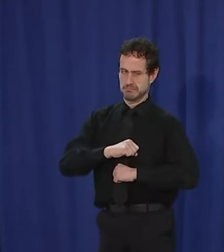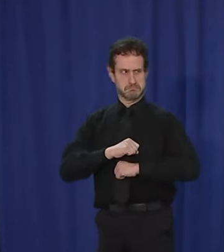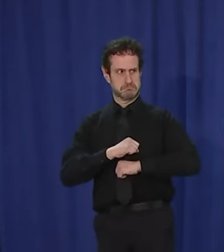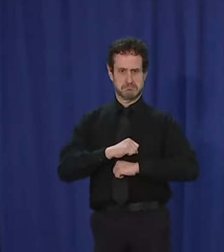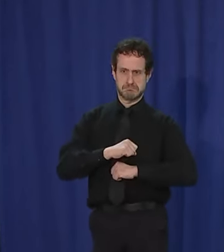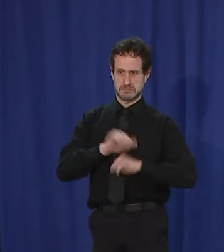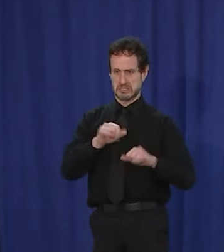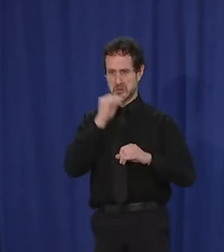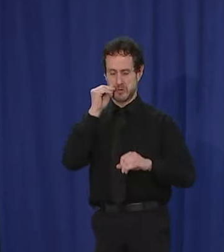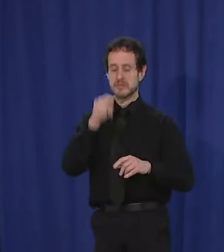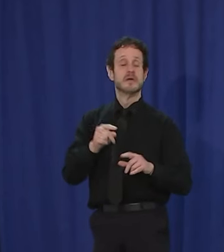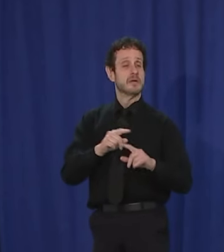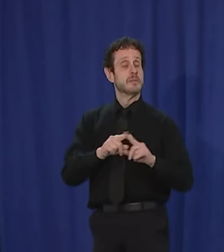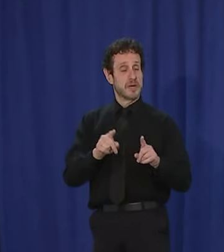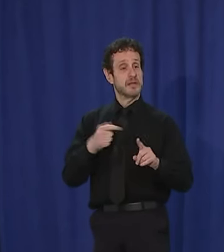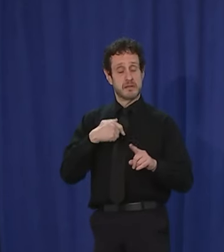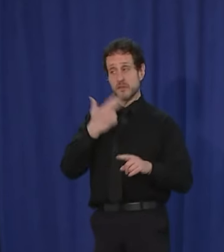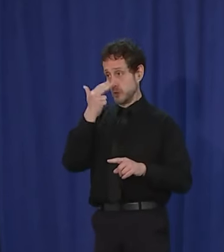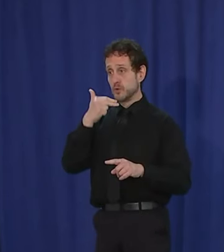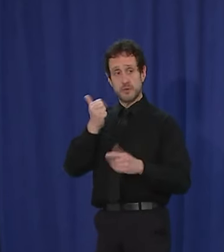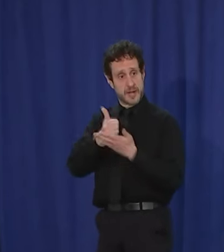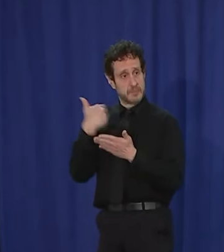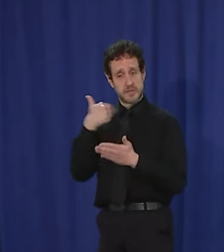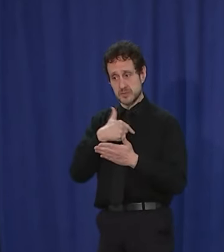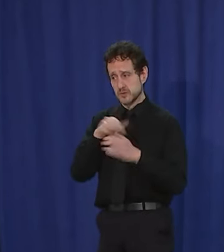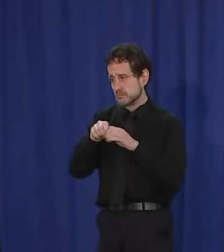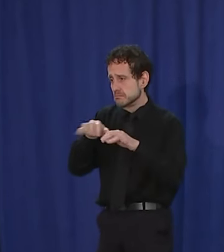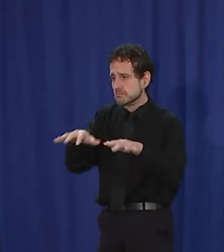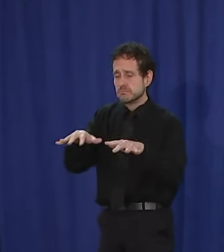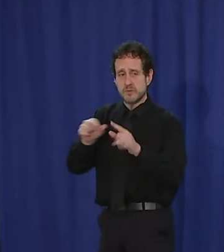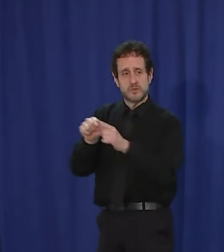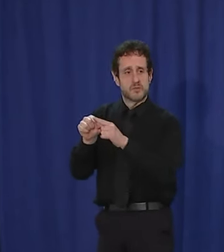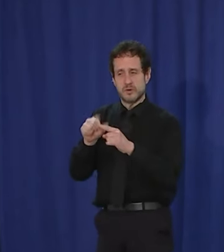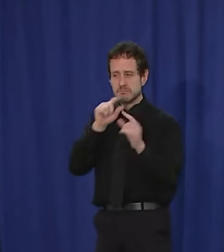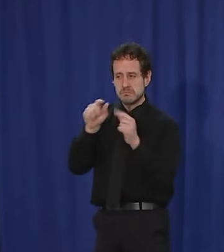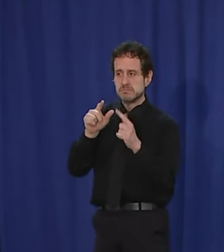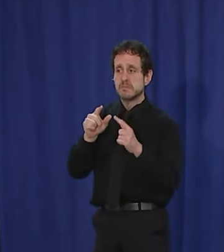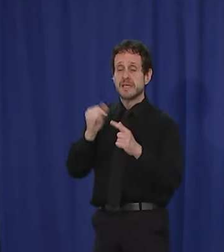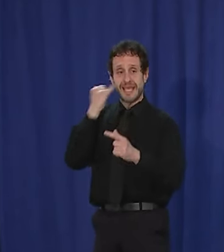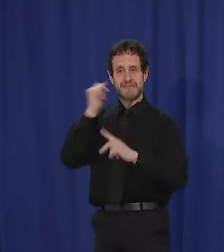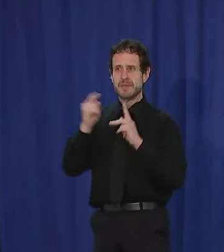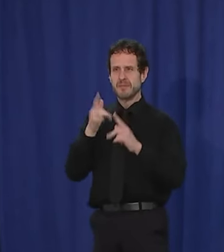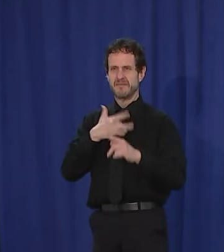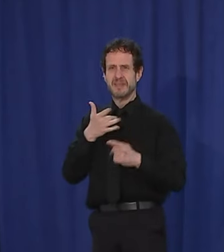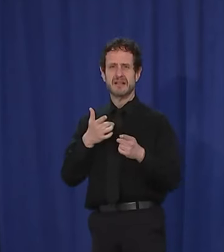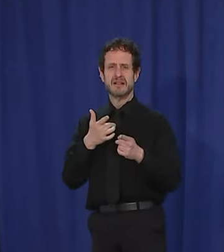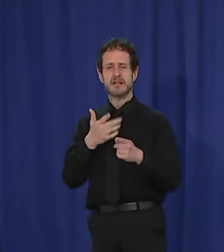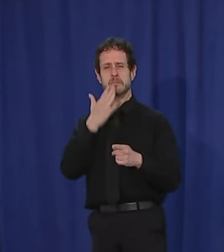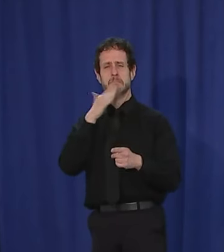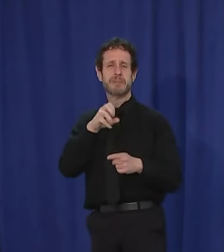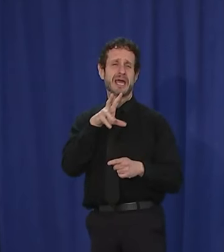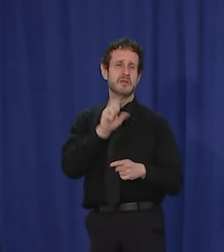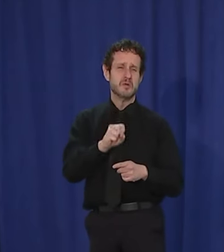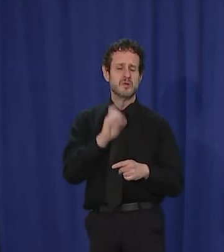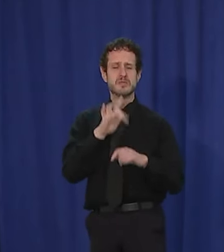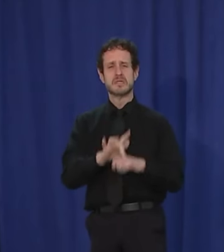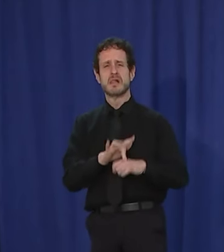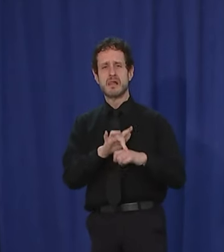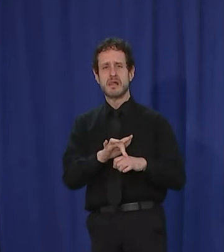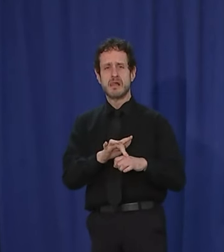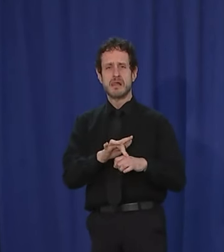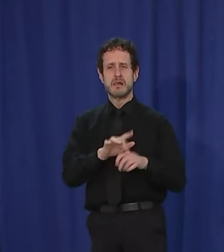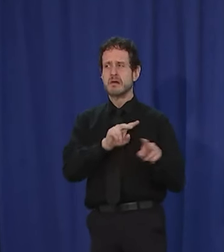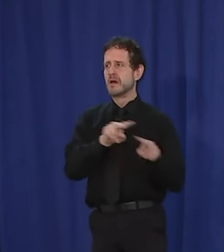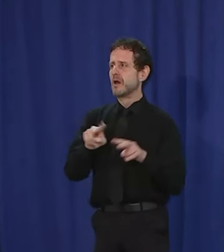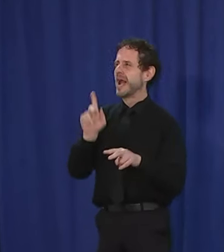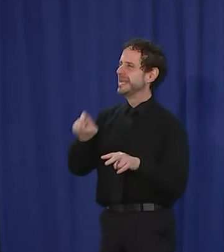look, I think what this moment tells us is people want a distraction. People want something to make them smile. People